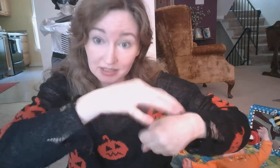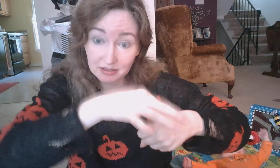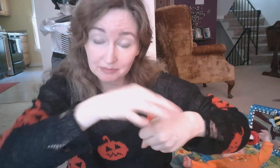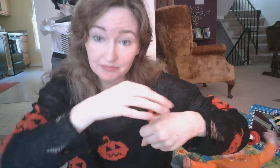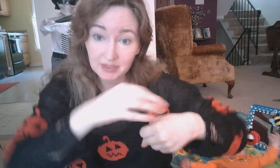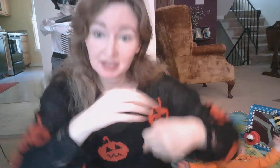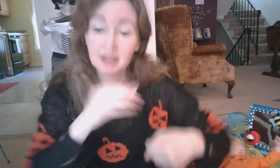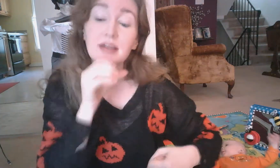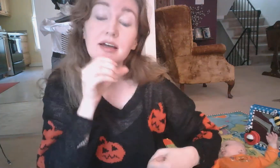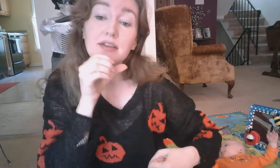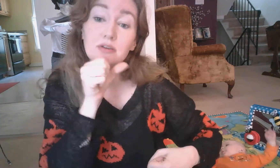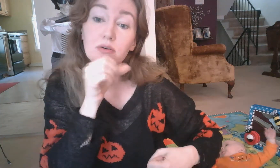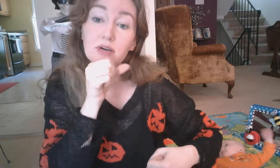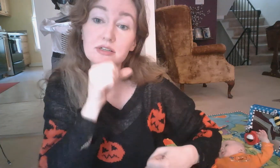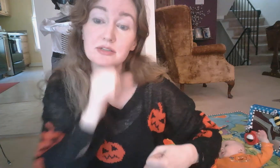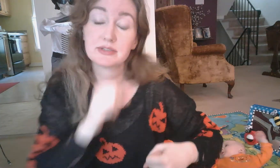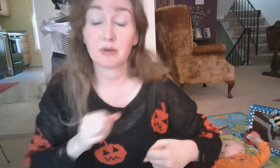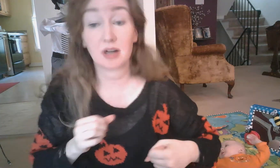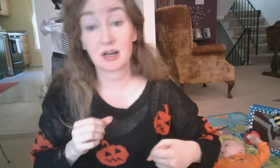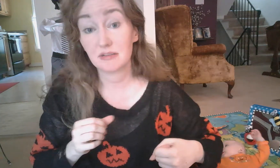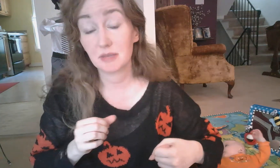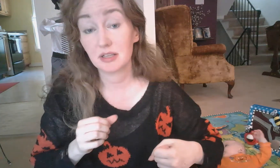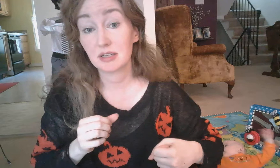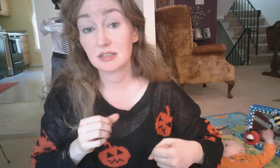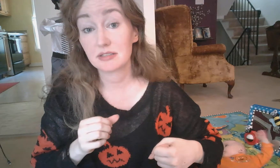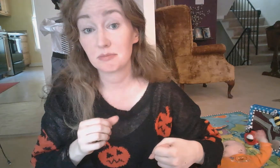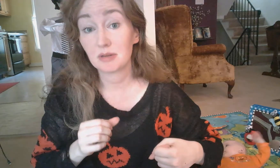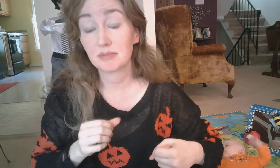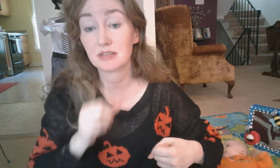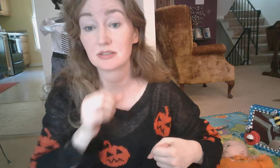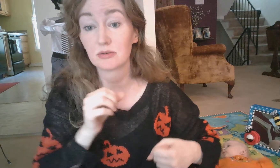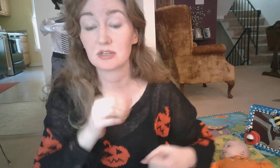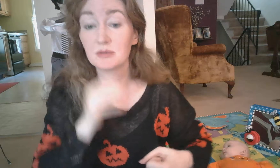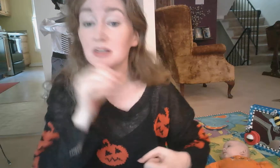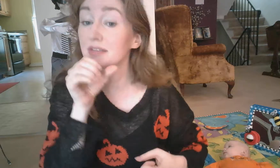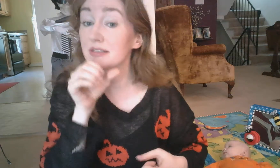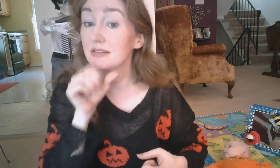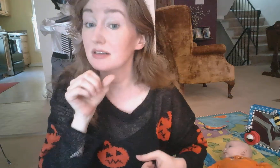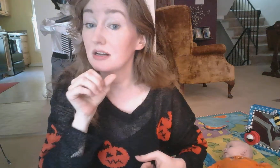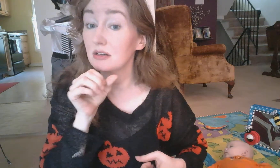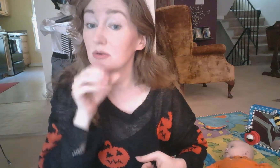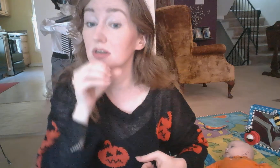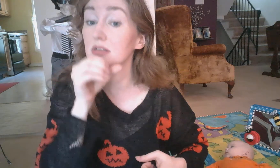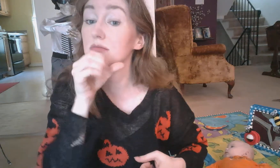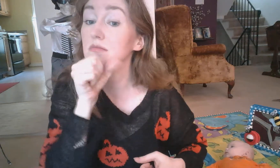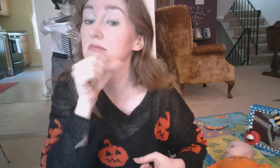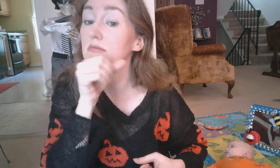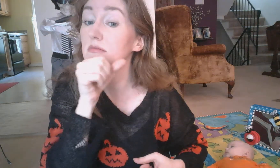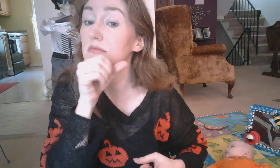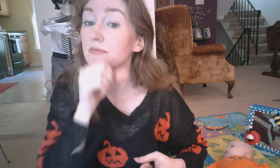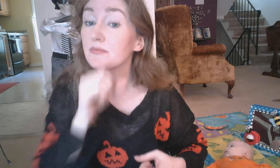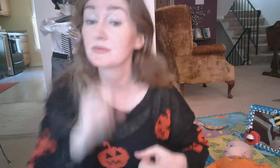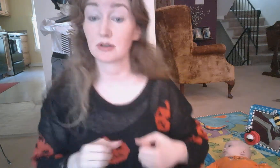melon. And then orange. You say what kind of melon it is. So pumpkin is an orange melon. This is the color orange.